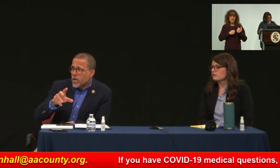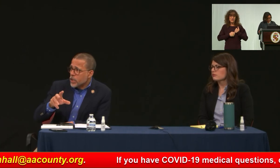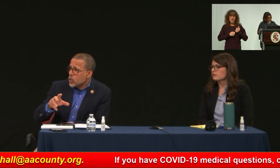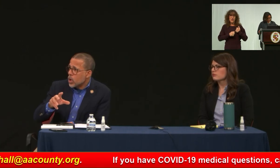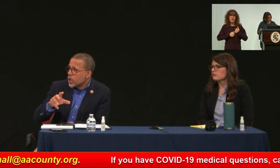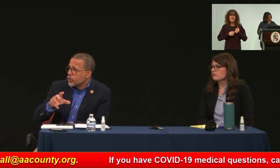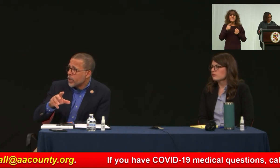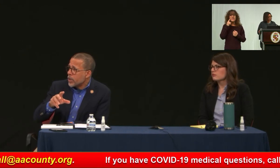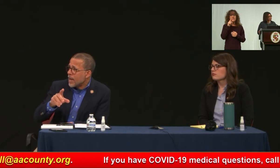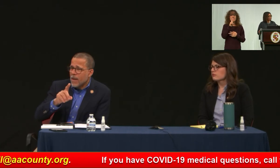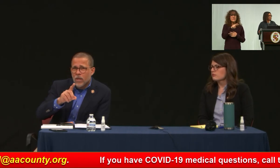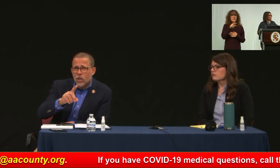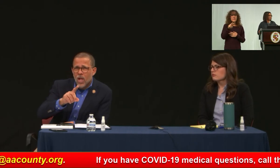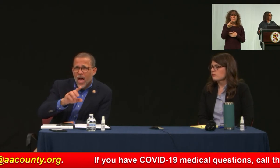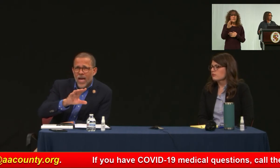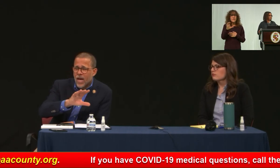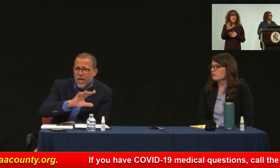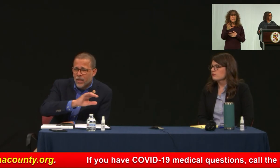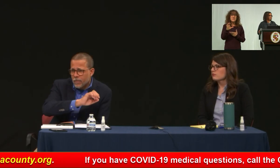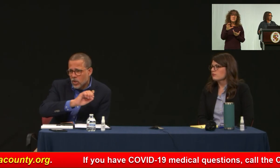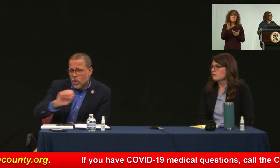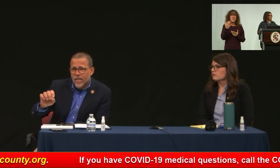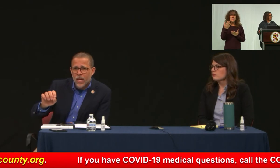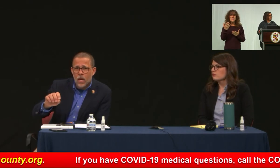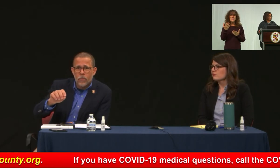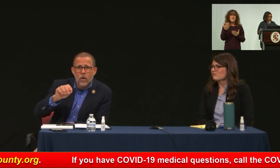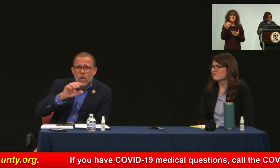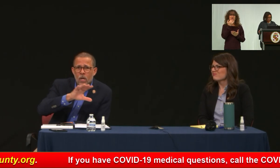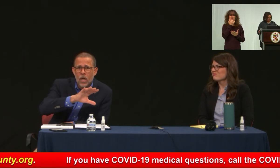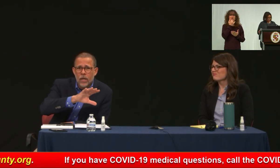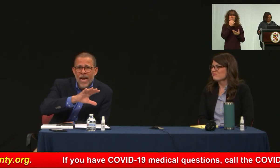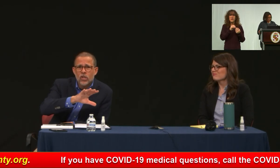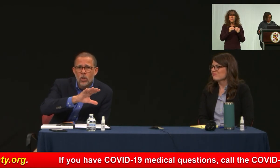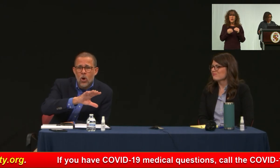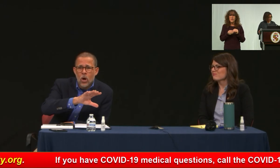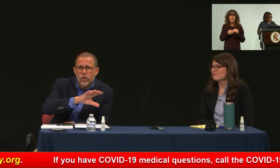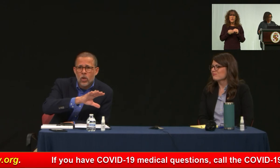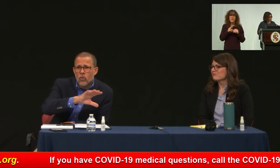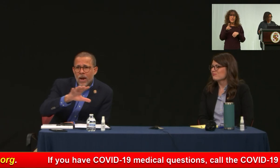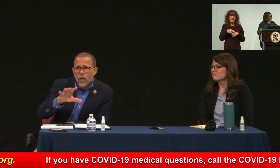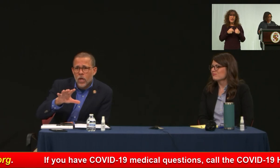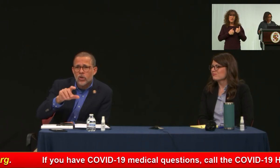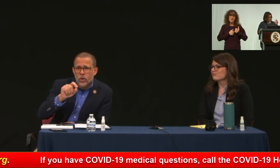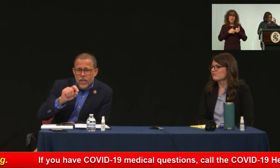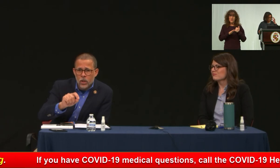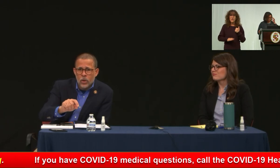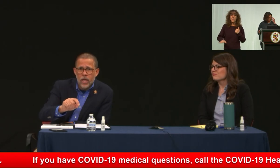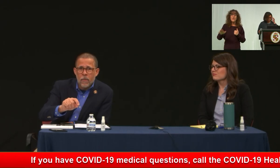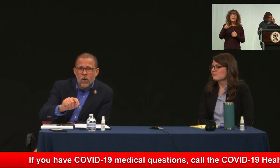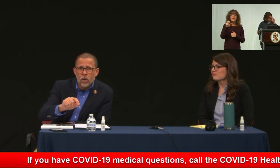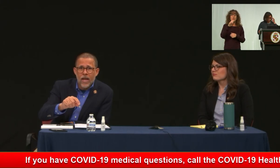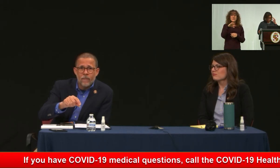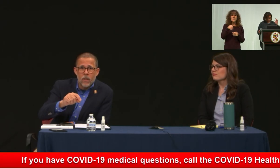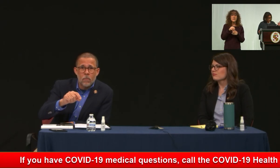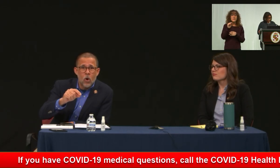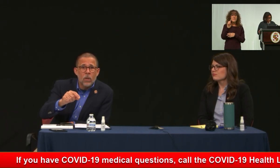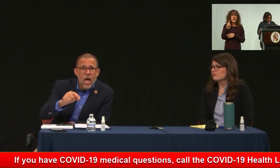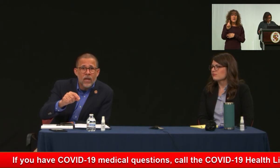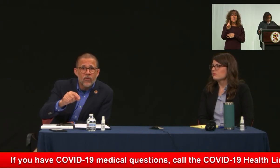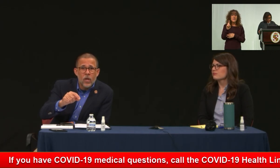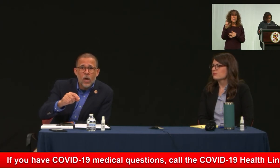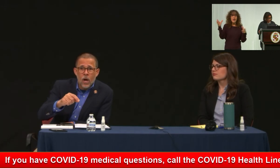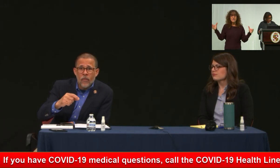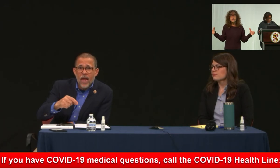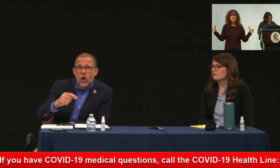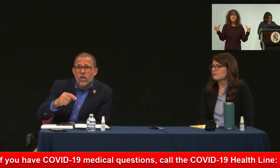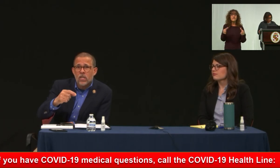think 2,200, that may be a little high. Let me strike that number. National Guards around the country, including in Maryland, have been